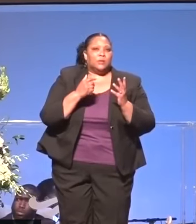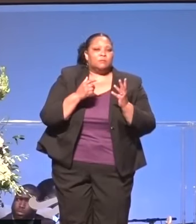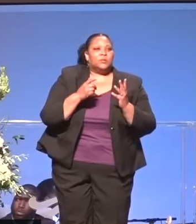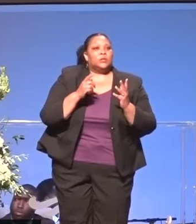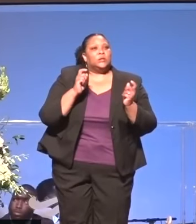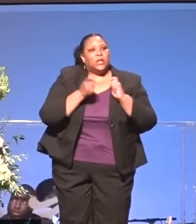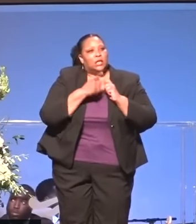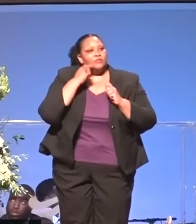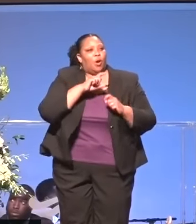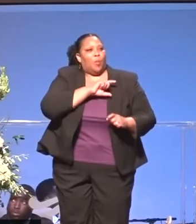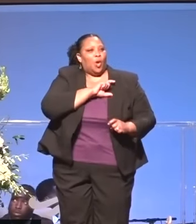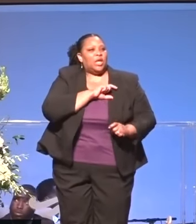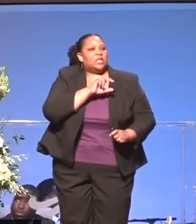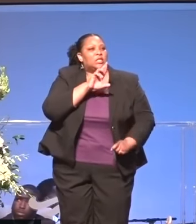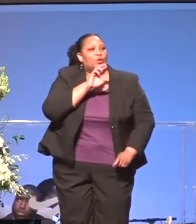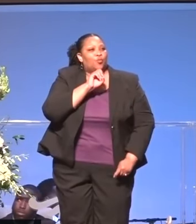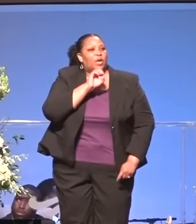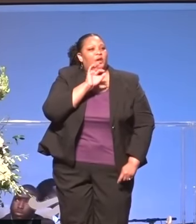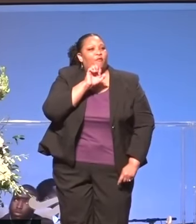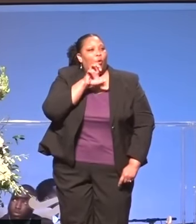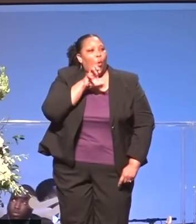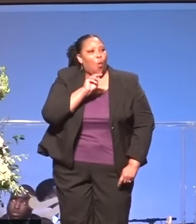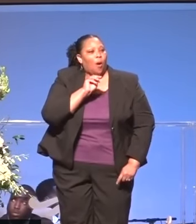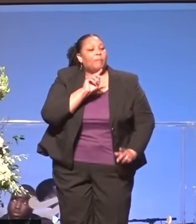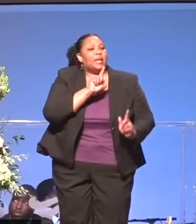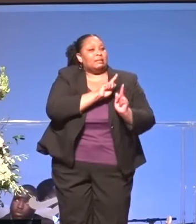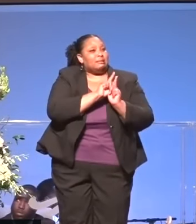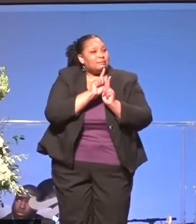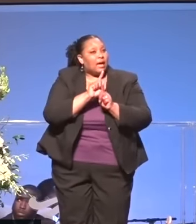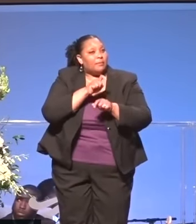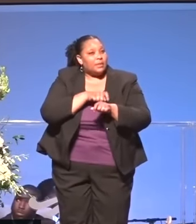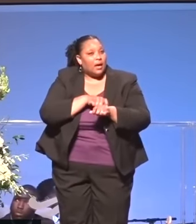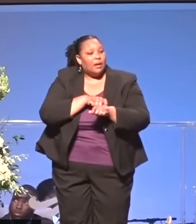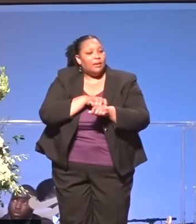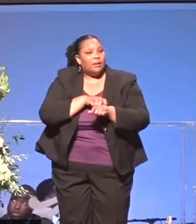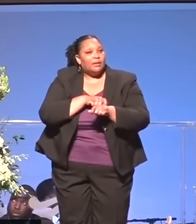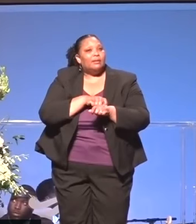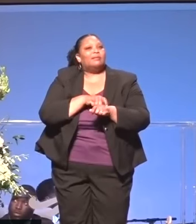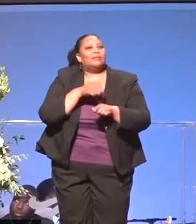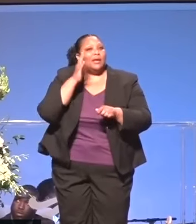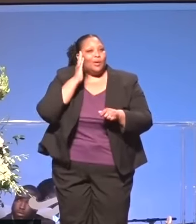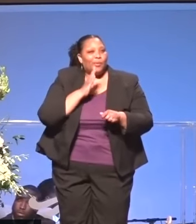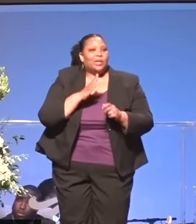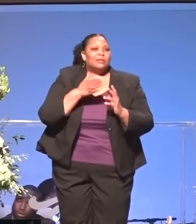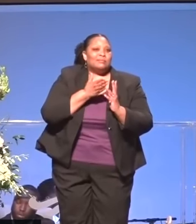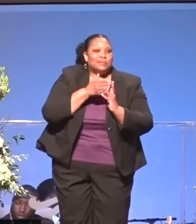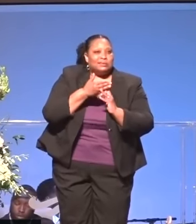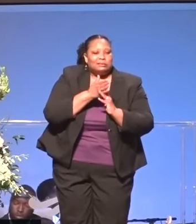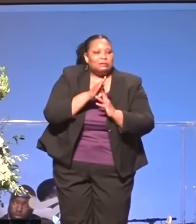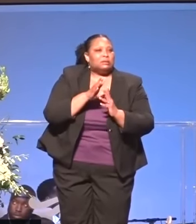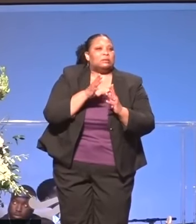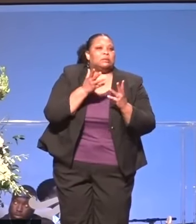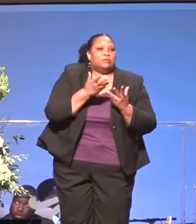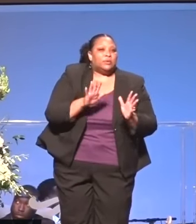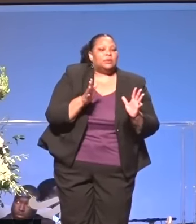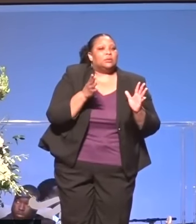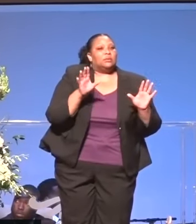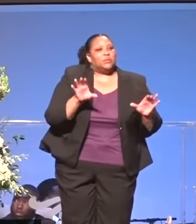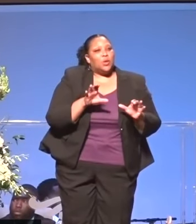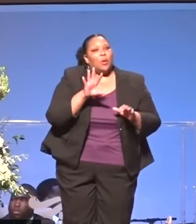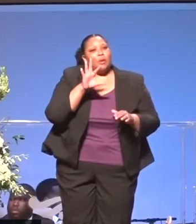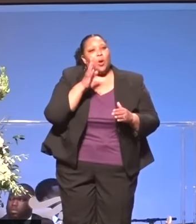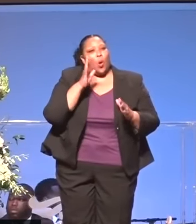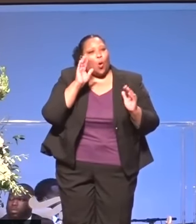reform, but at the same time that we'll work things through and we'll get that done within a